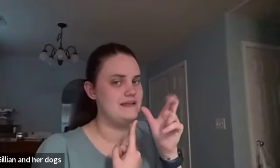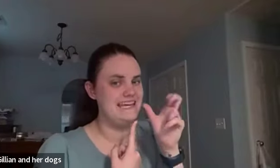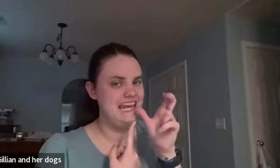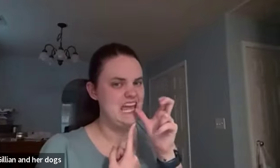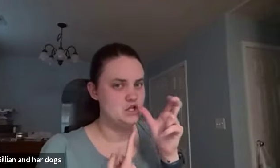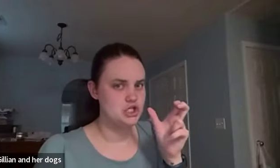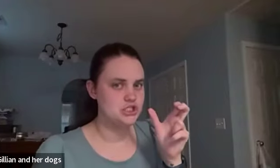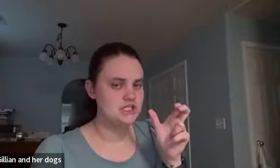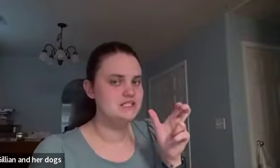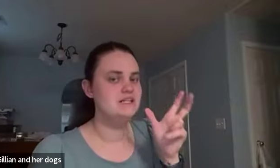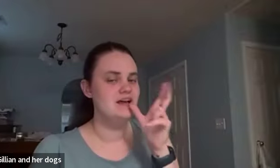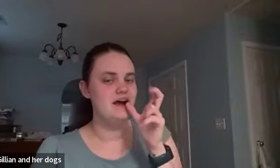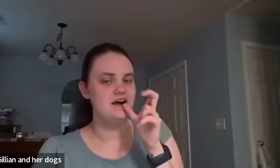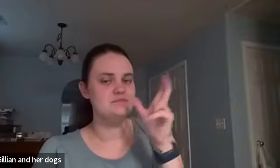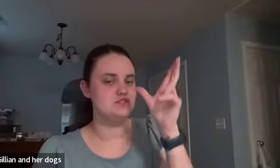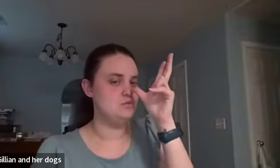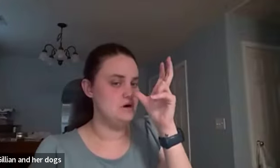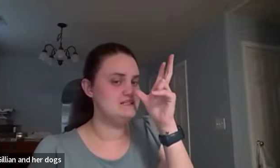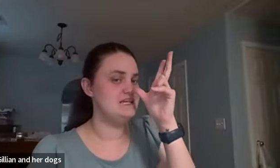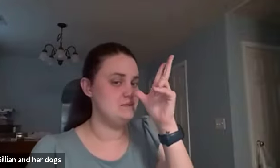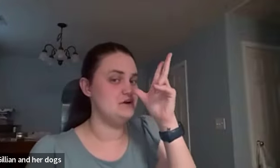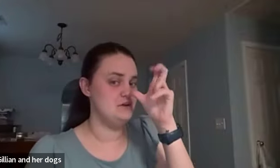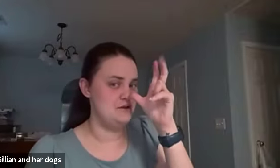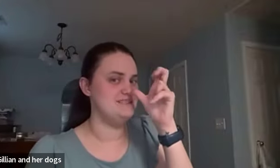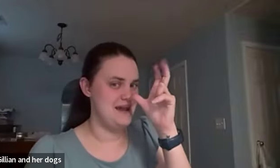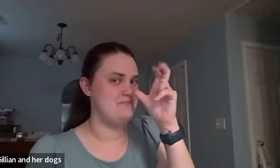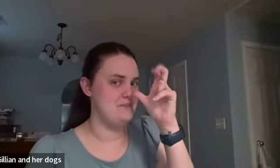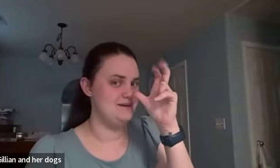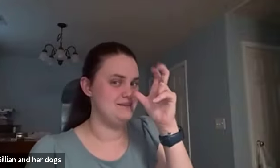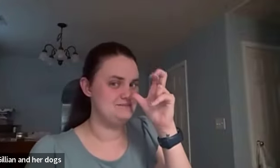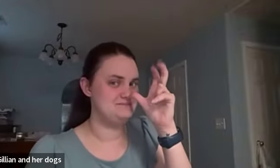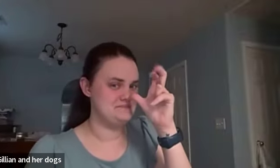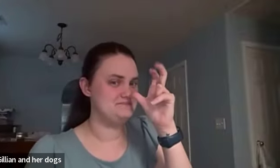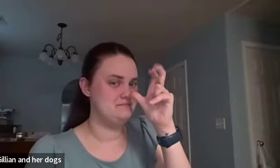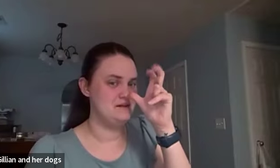like inhaler. So you want to keep it on your nose. Yeah, bug, bug.